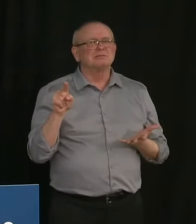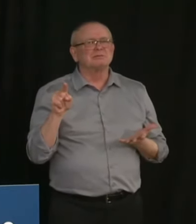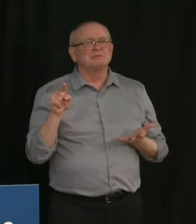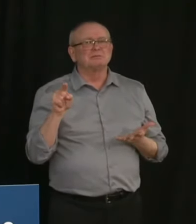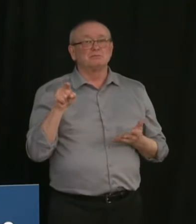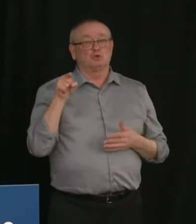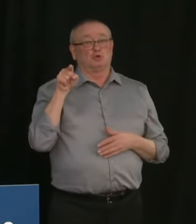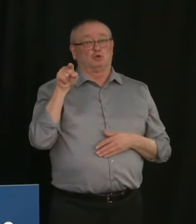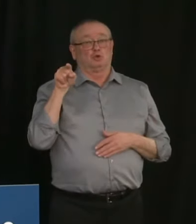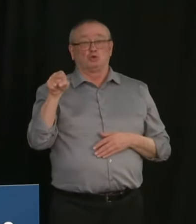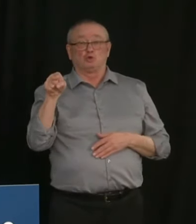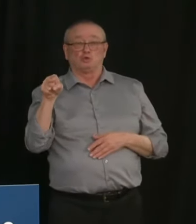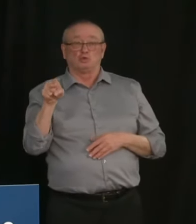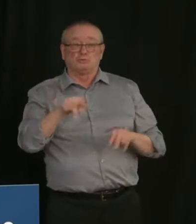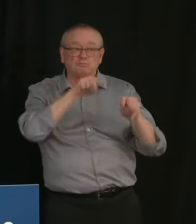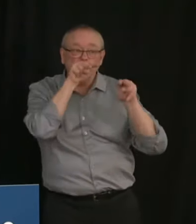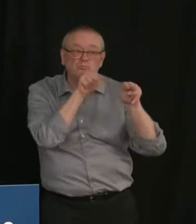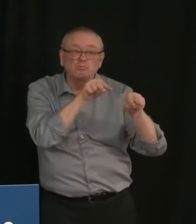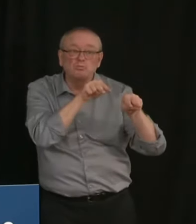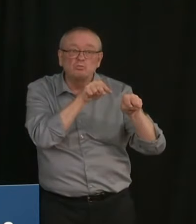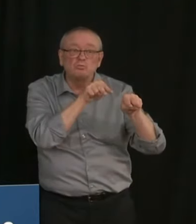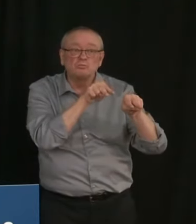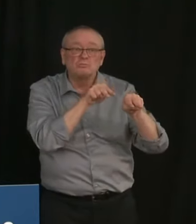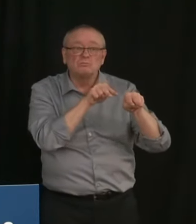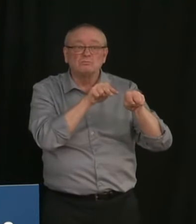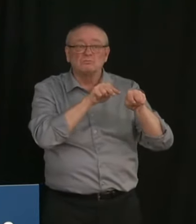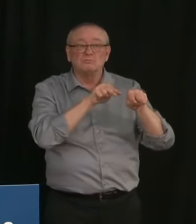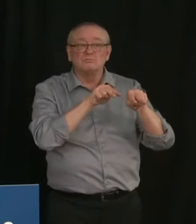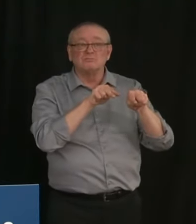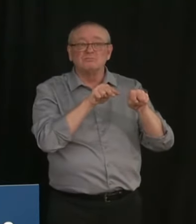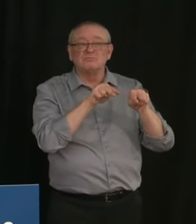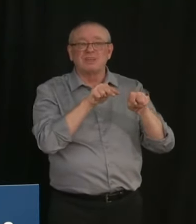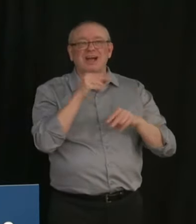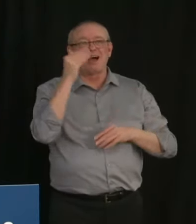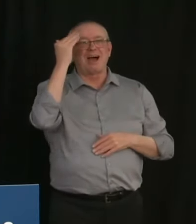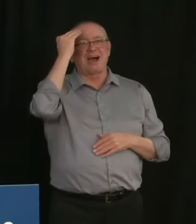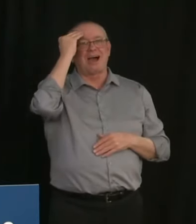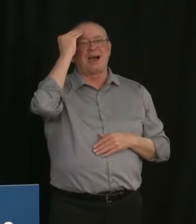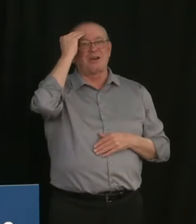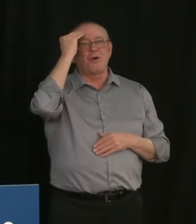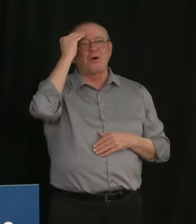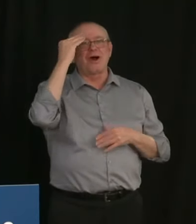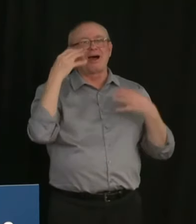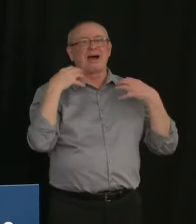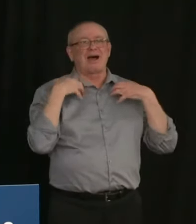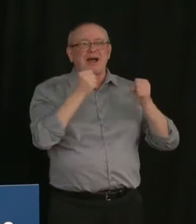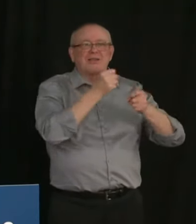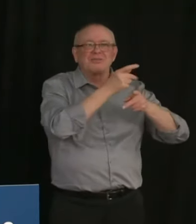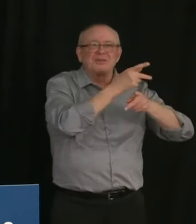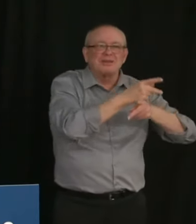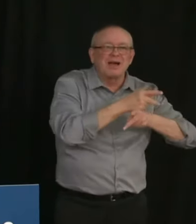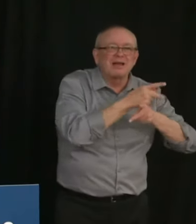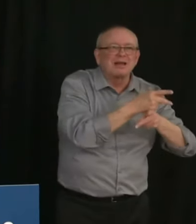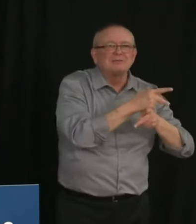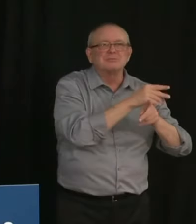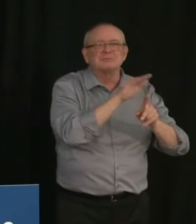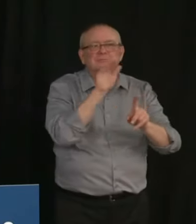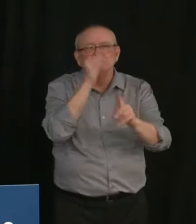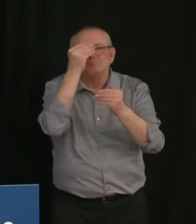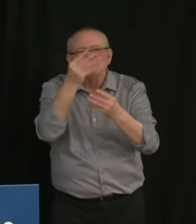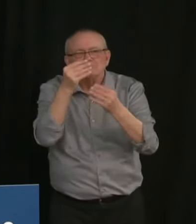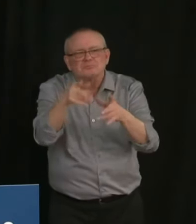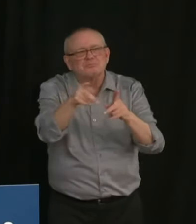with all due respect to the contact tracers that are calling and informing these people about what they should be doing, I mean, is there any efforts to actually monitor